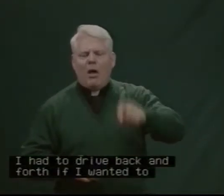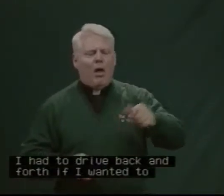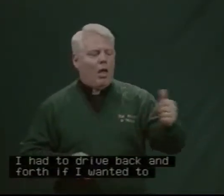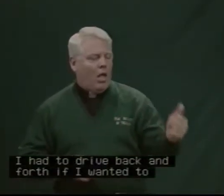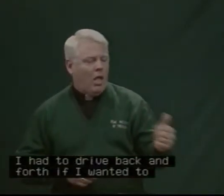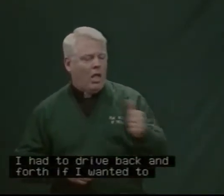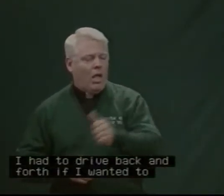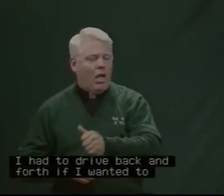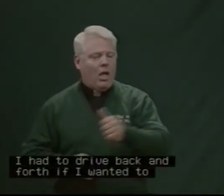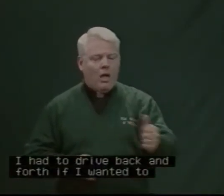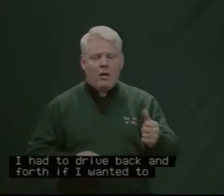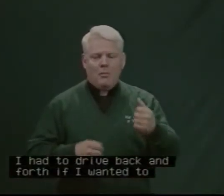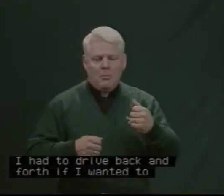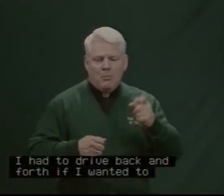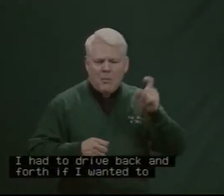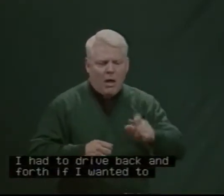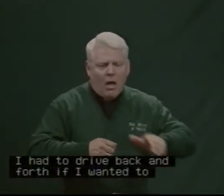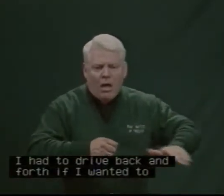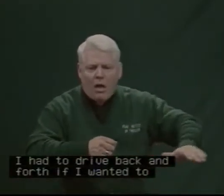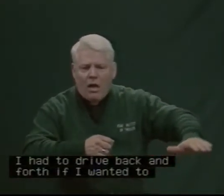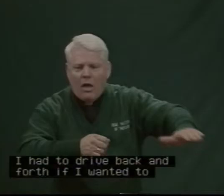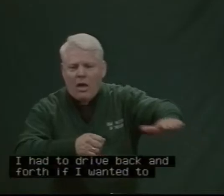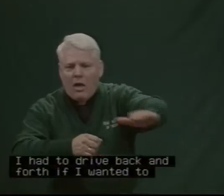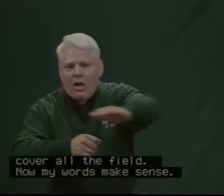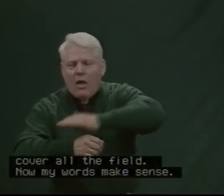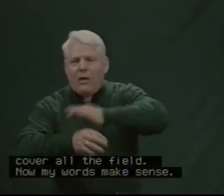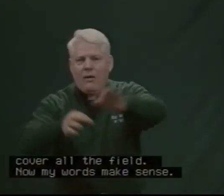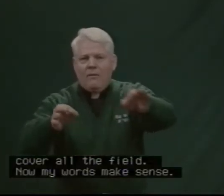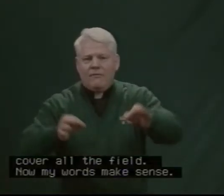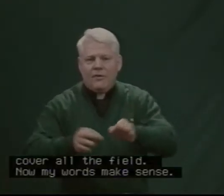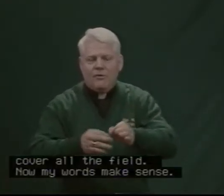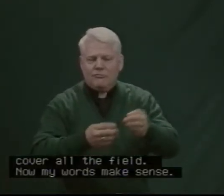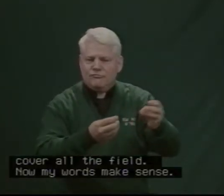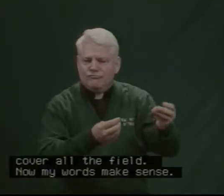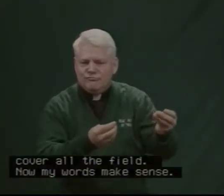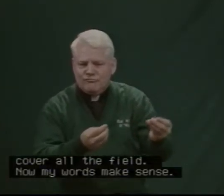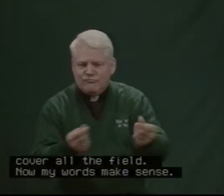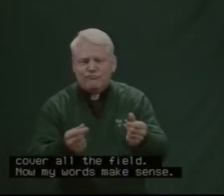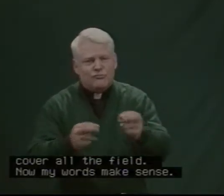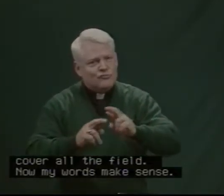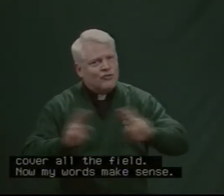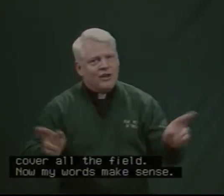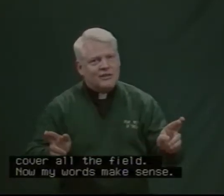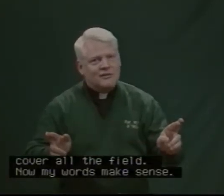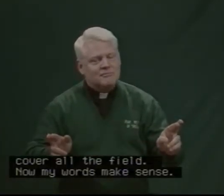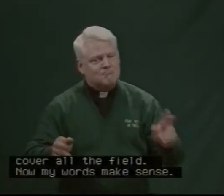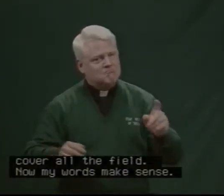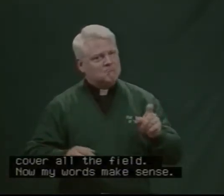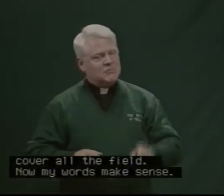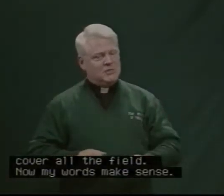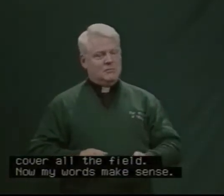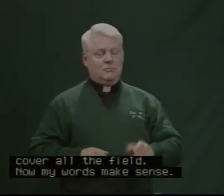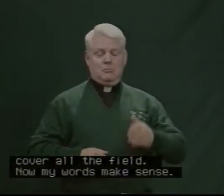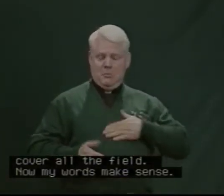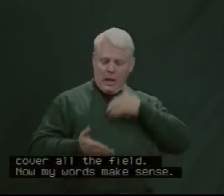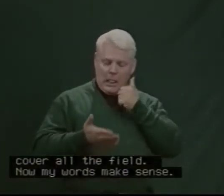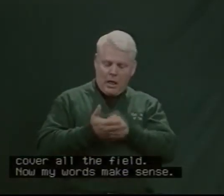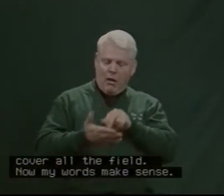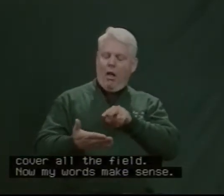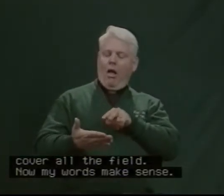I had to drive back and forth if I wanted to cover all the field. Now, my words